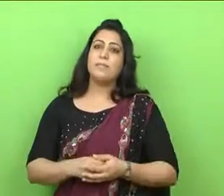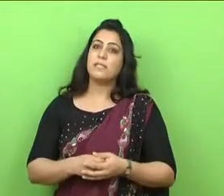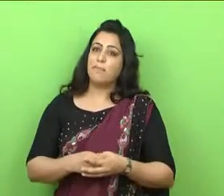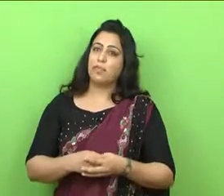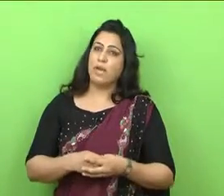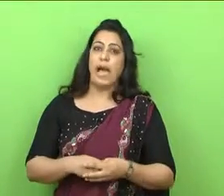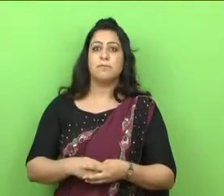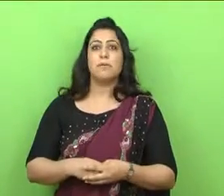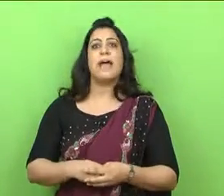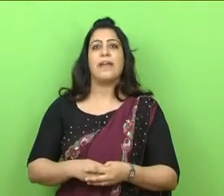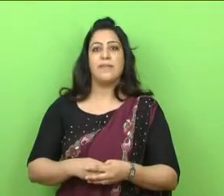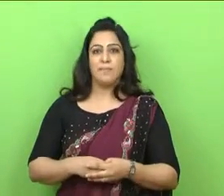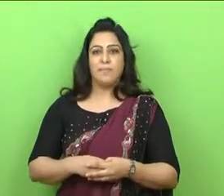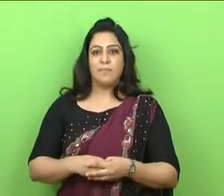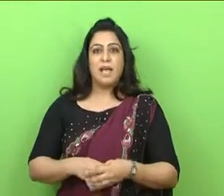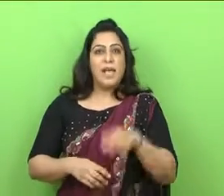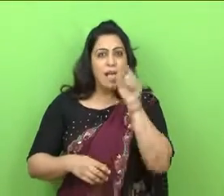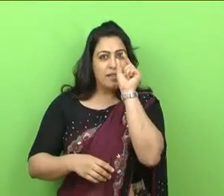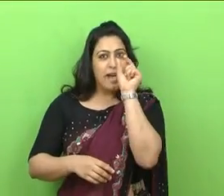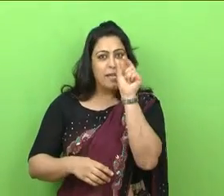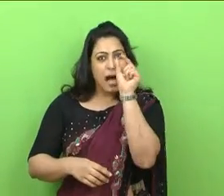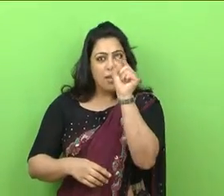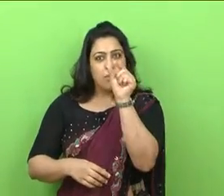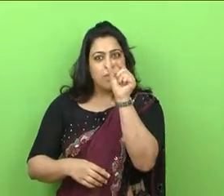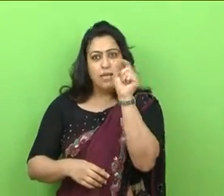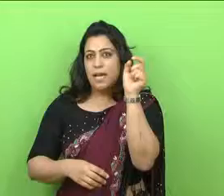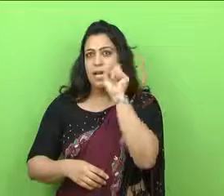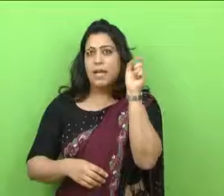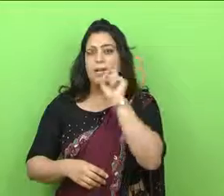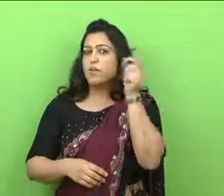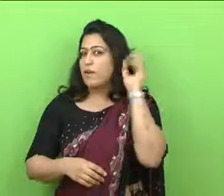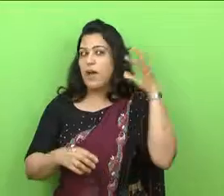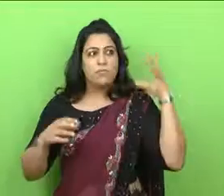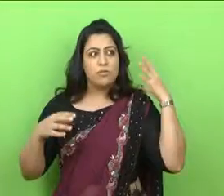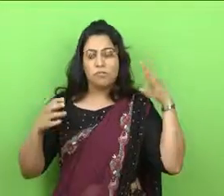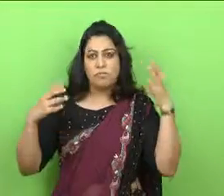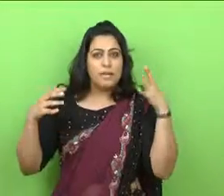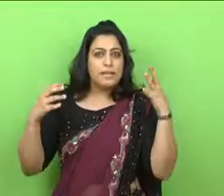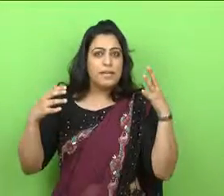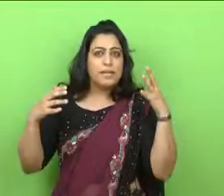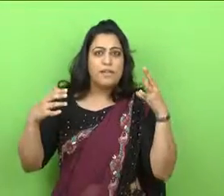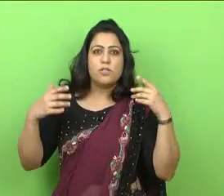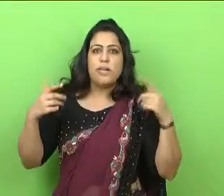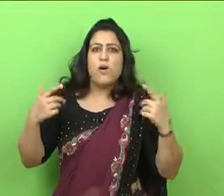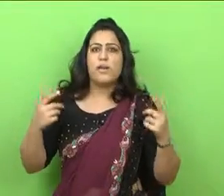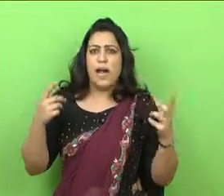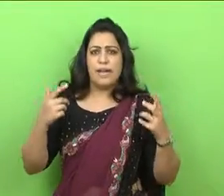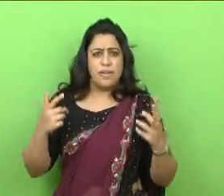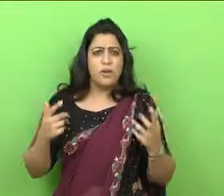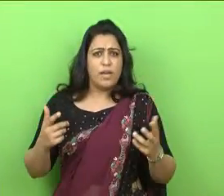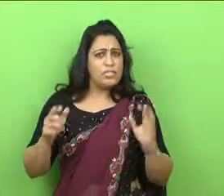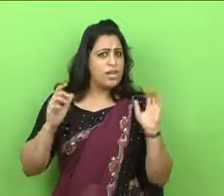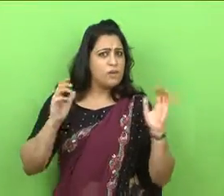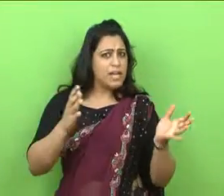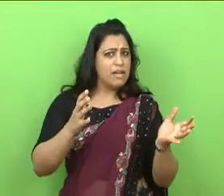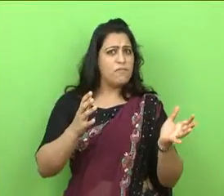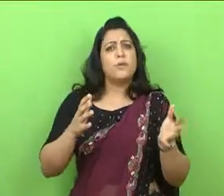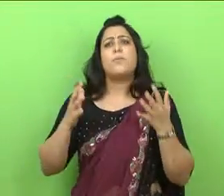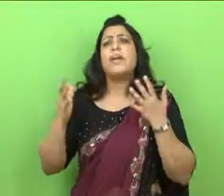is Amrita, I'm a man. That argument does not, it gives you an odd idea. Okay, she looks like a woman, why is she